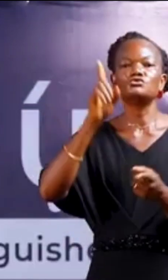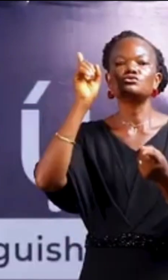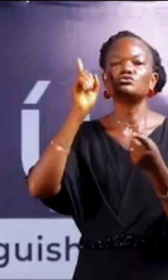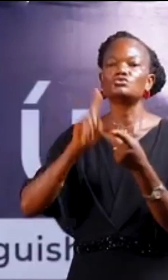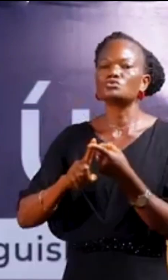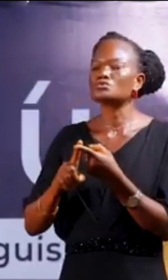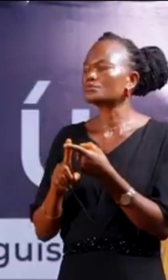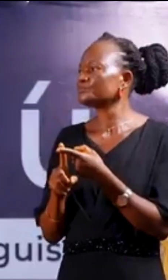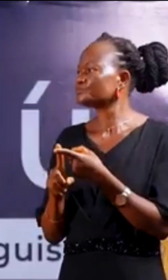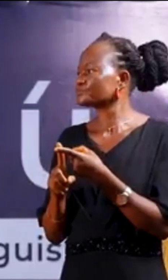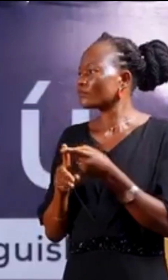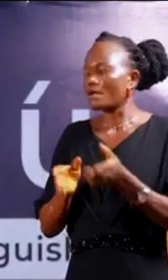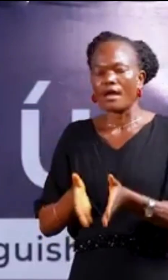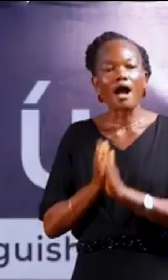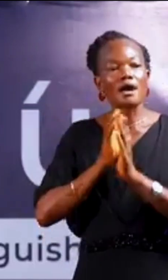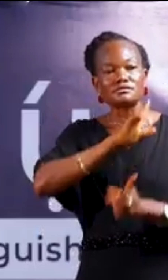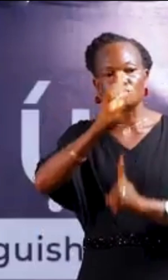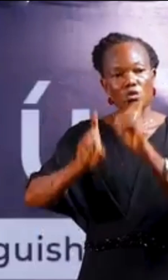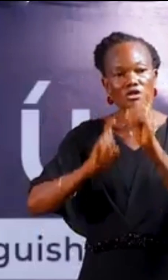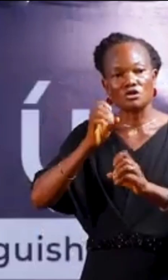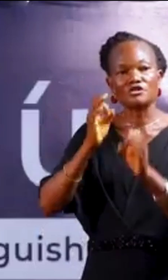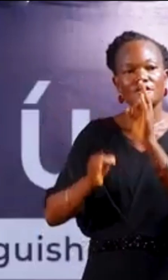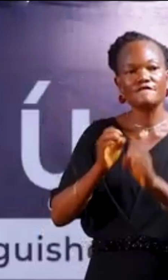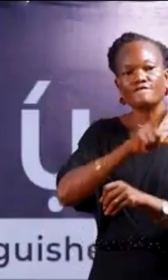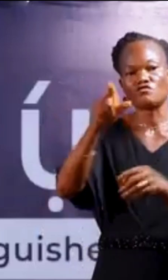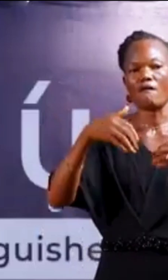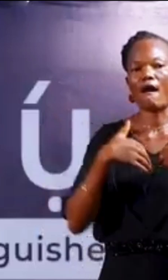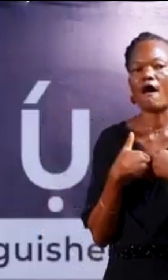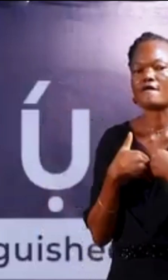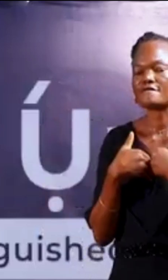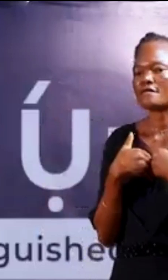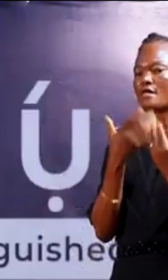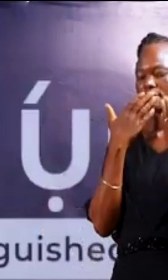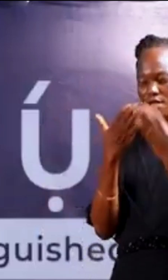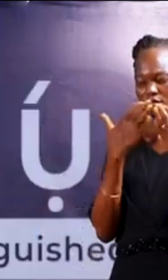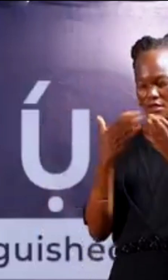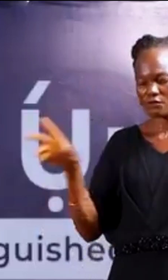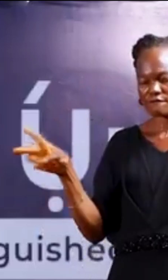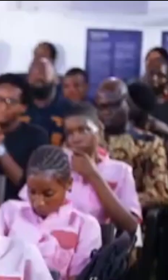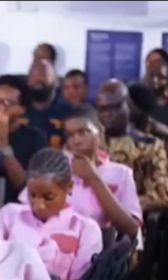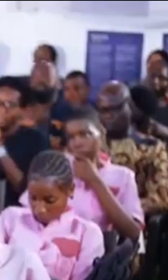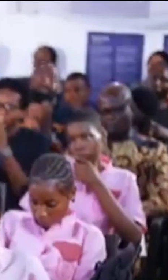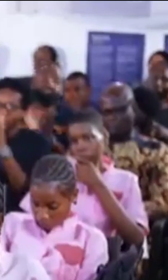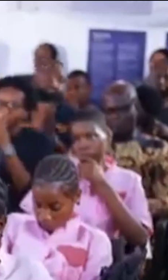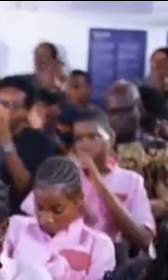to ask any questions if you have. Thank you very much.